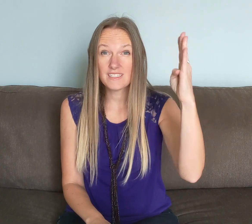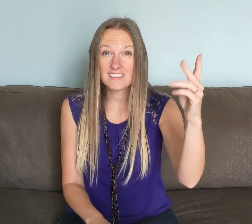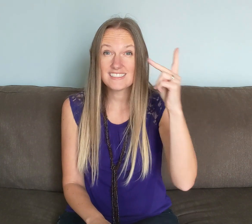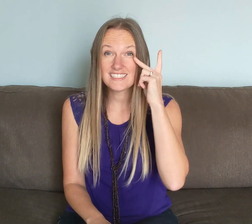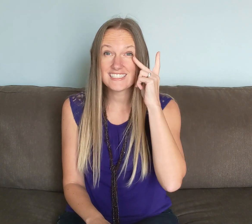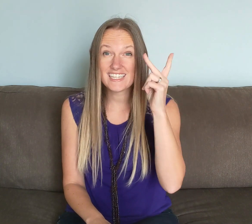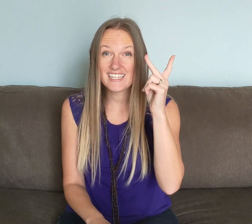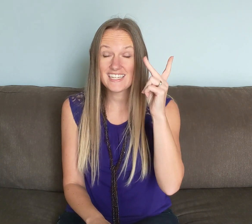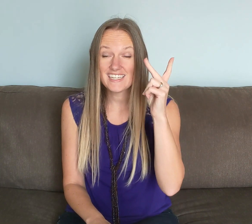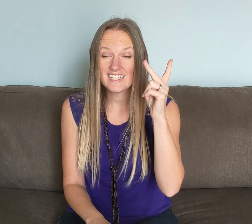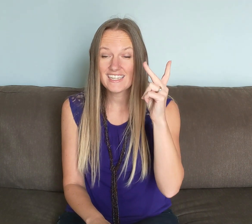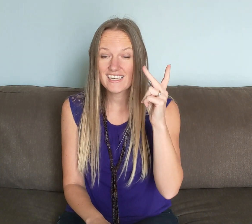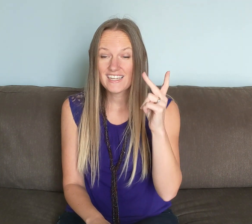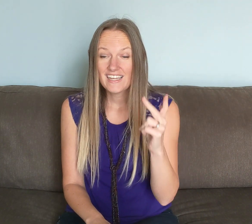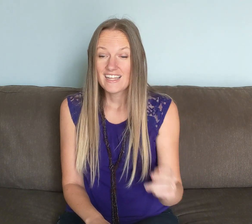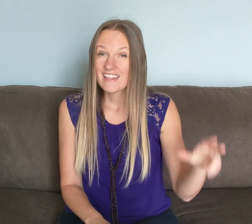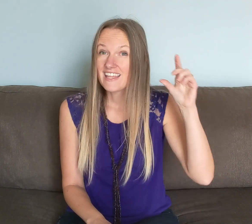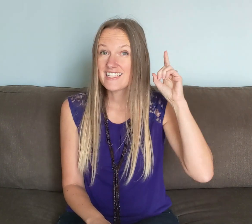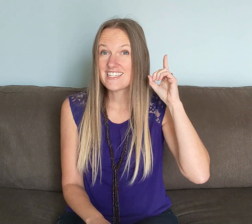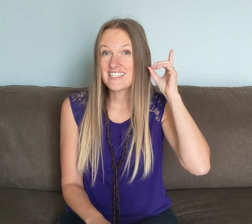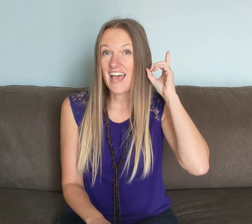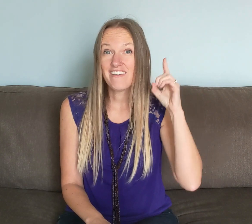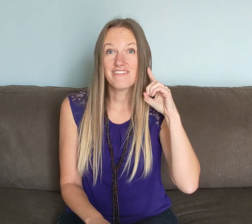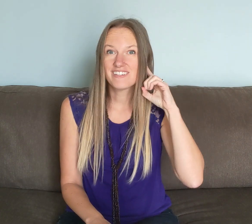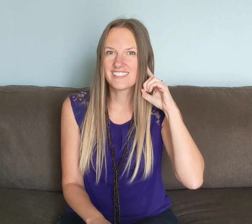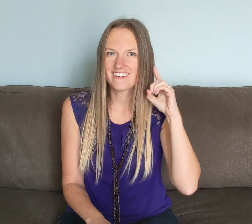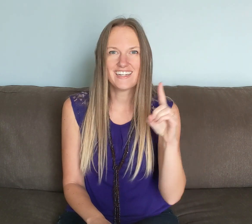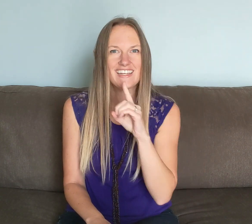will see, the deaf